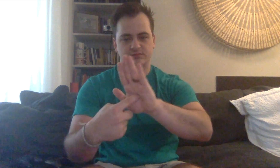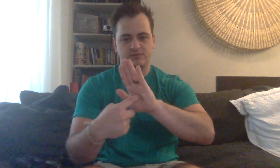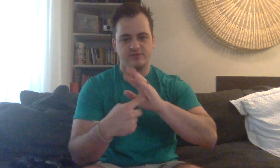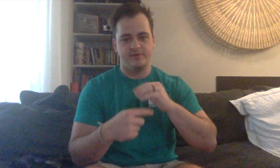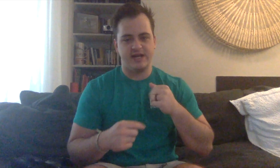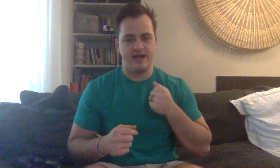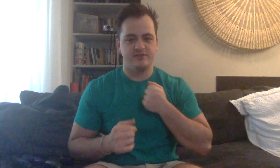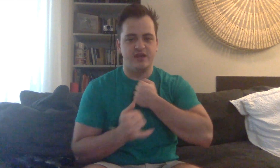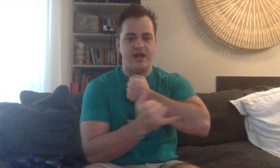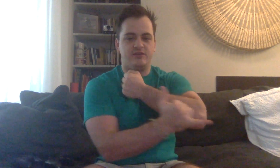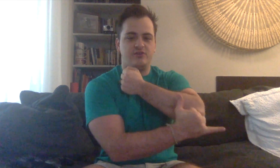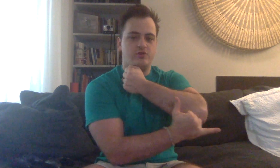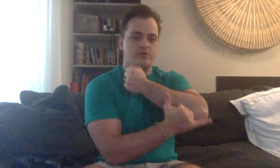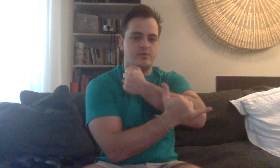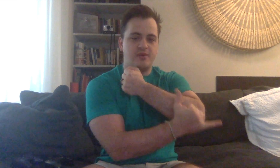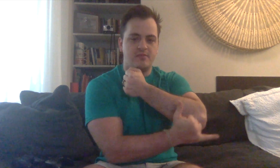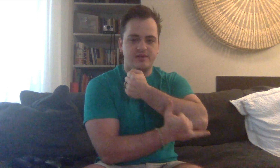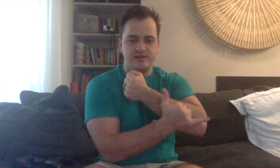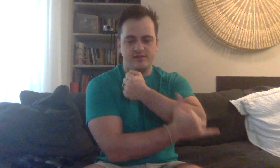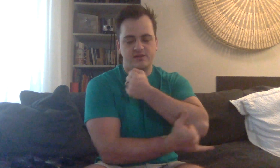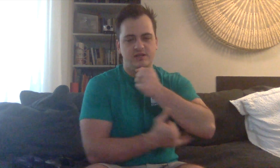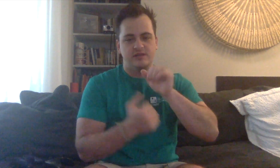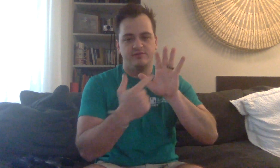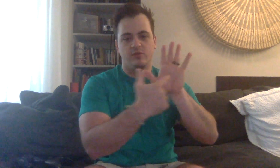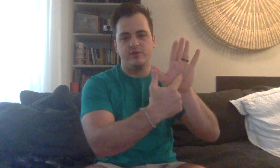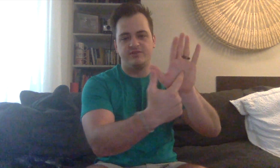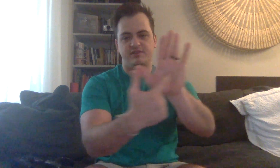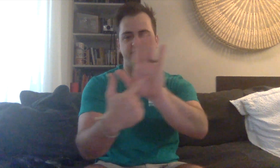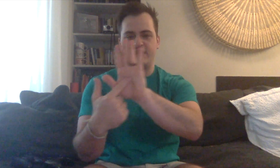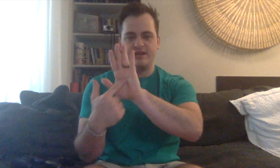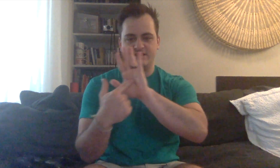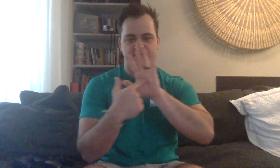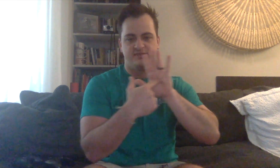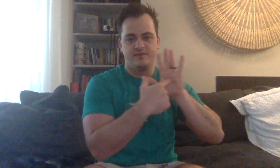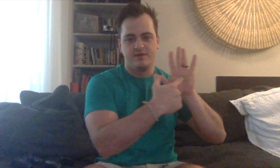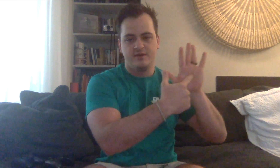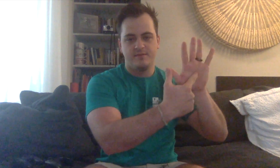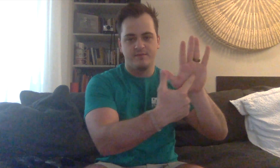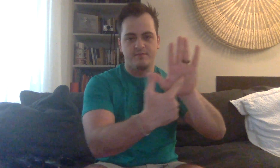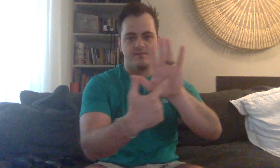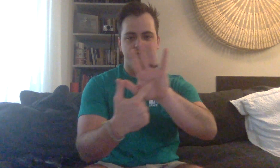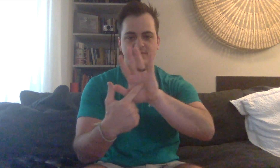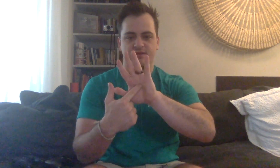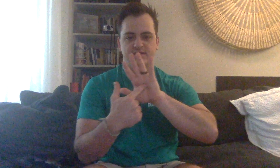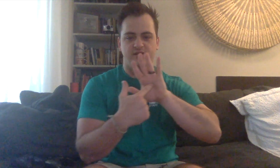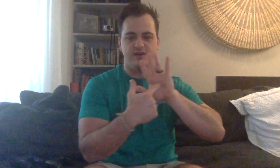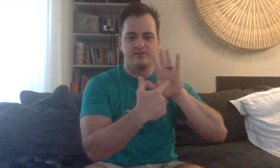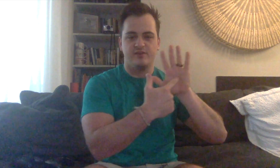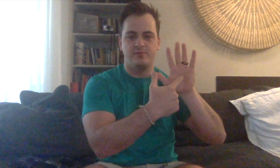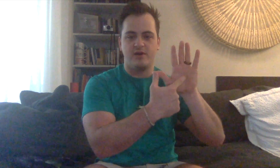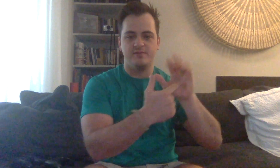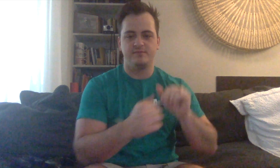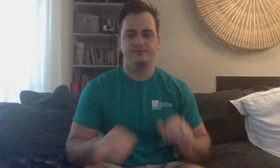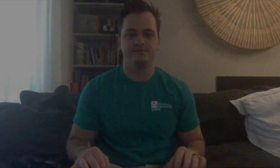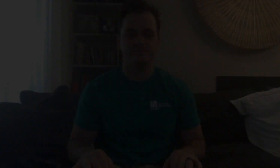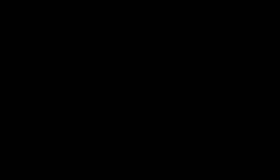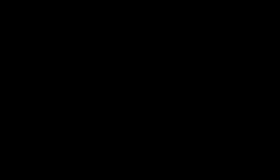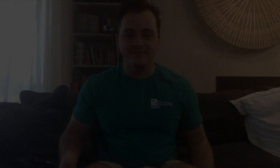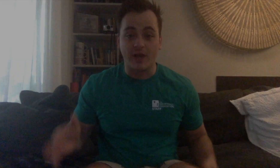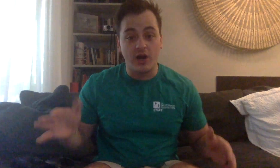So we got, and to the republic for which it stands. That's our next little part. All right,